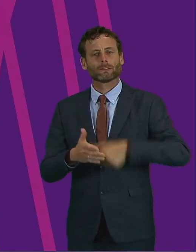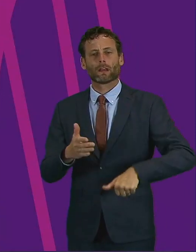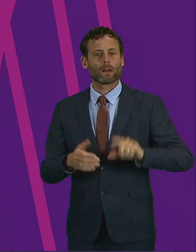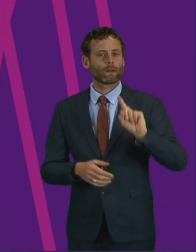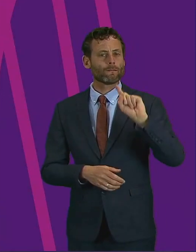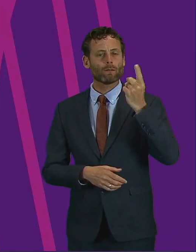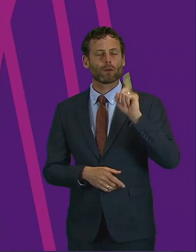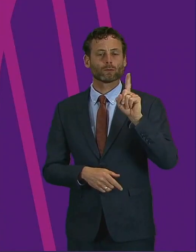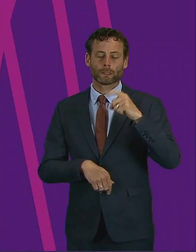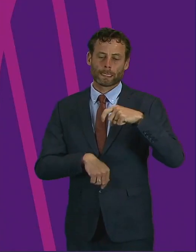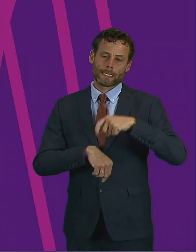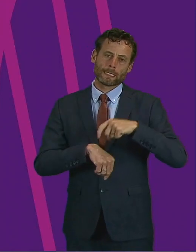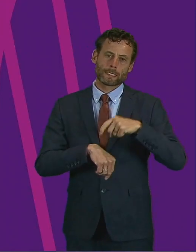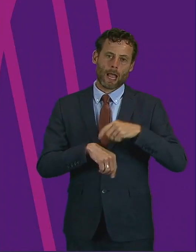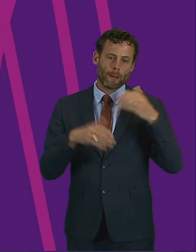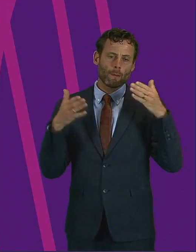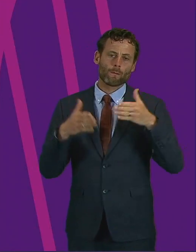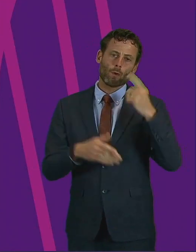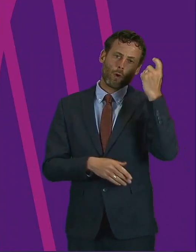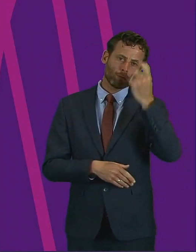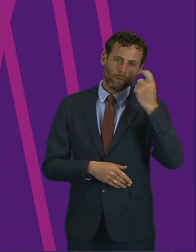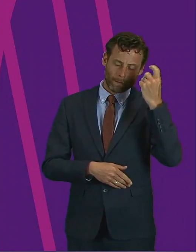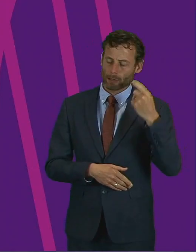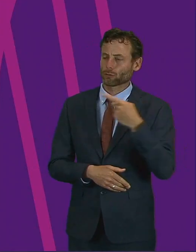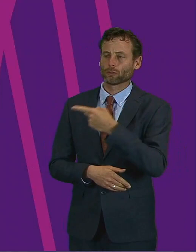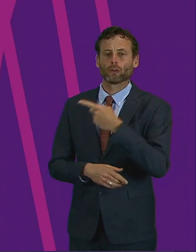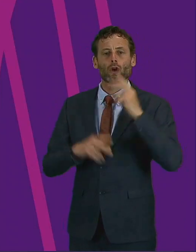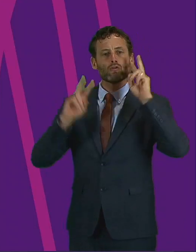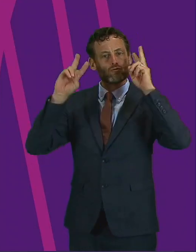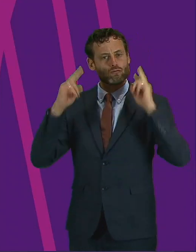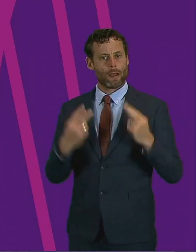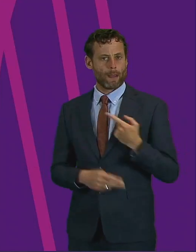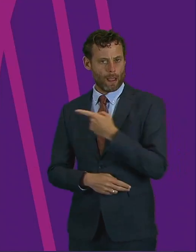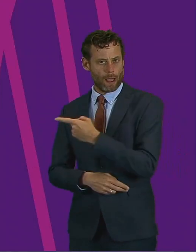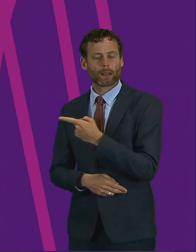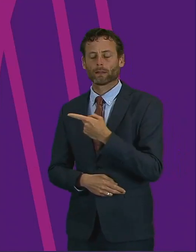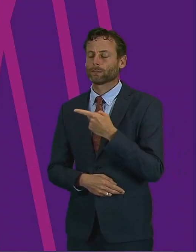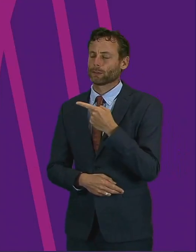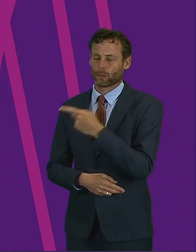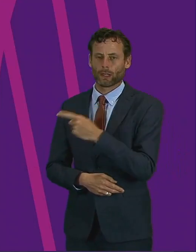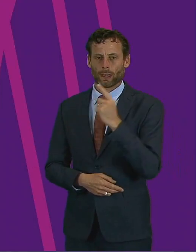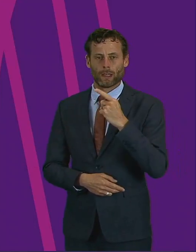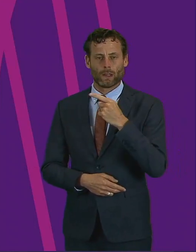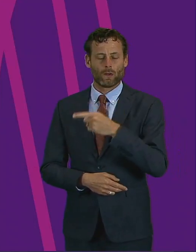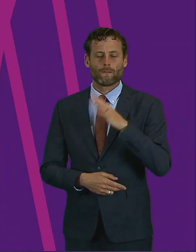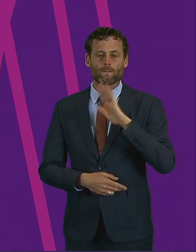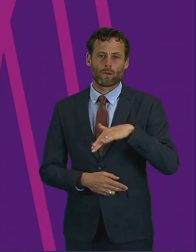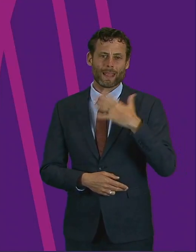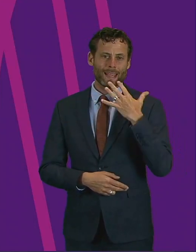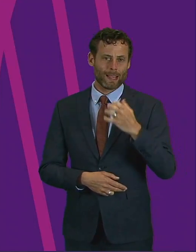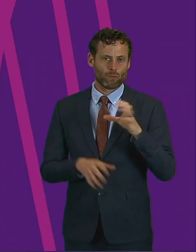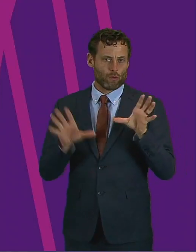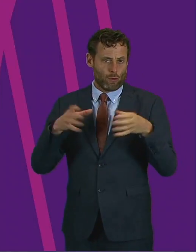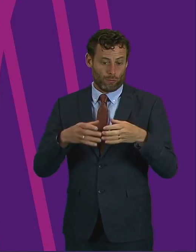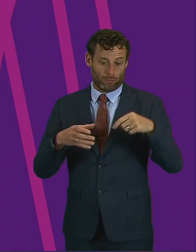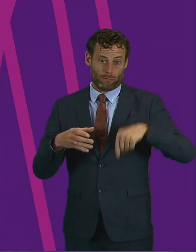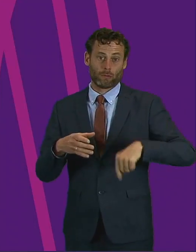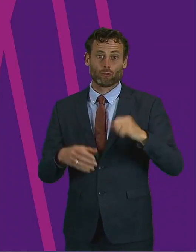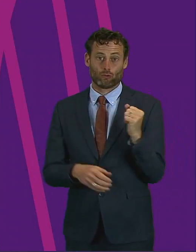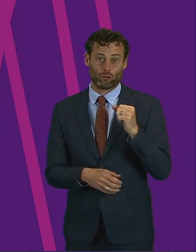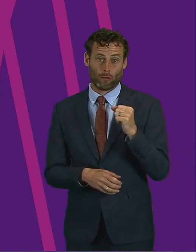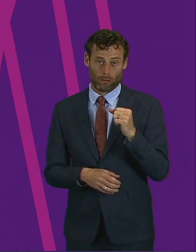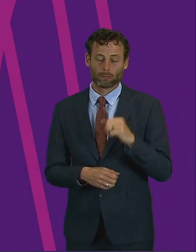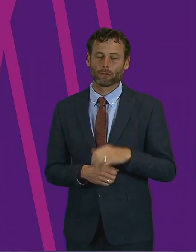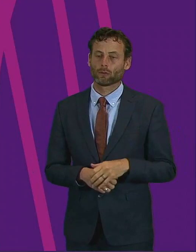leader today is Rabbi Moshe Rubin, the Rabbi of Giffnock and Newlands Hebrew Congregation and the senior rabbi here in Scotland, who joins